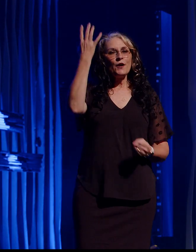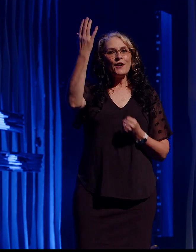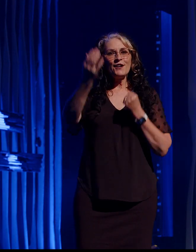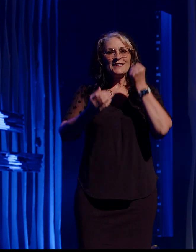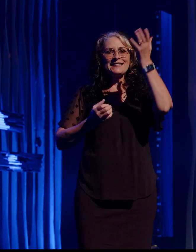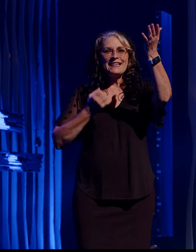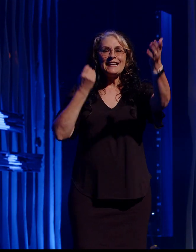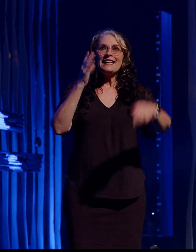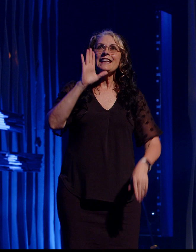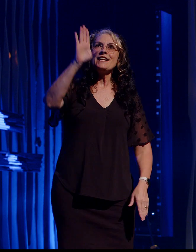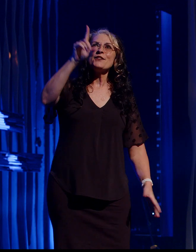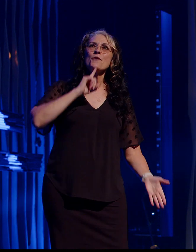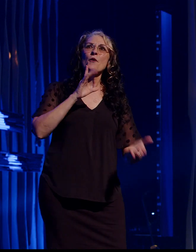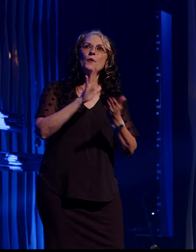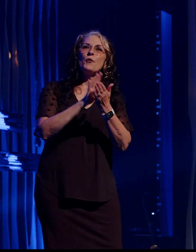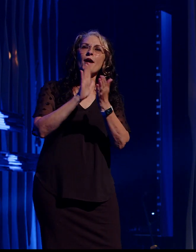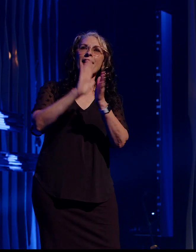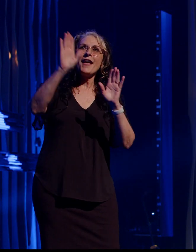sing.